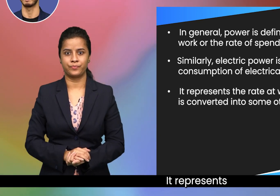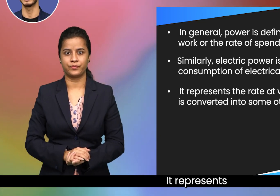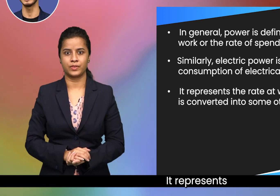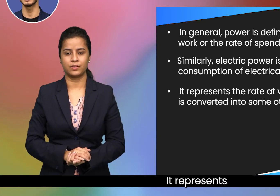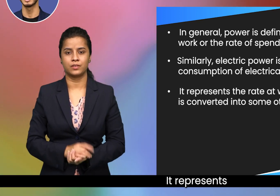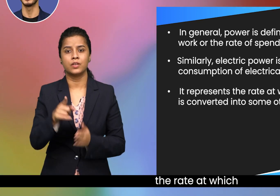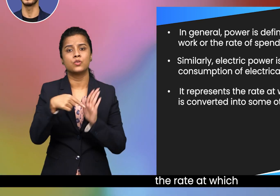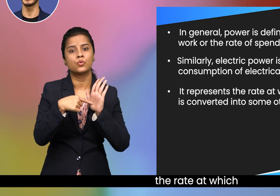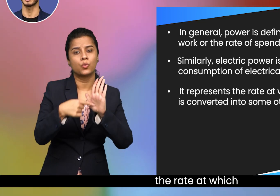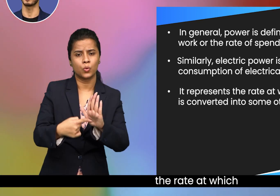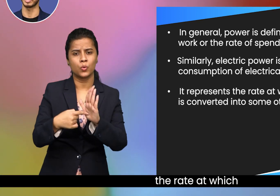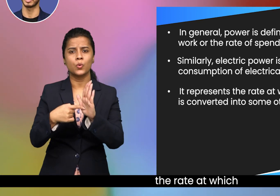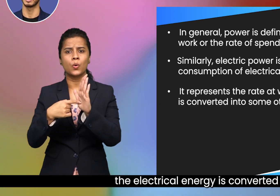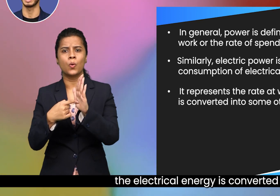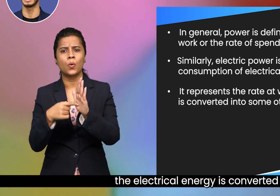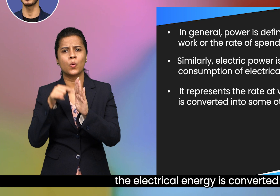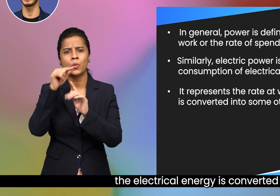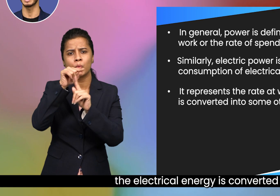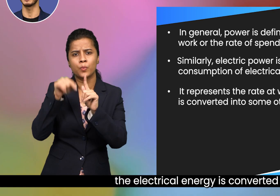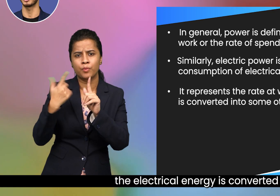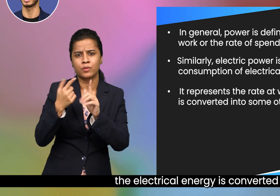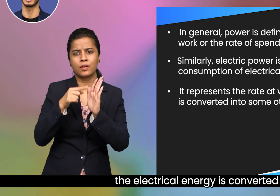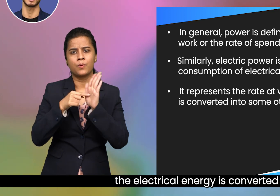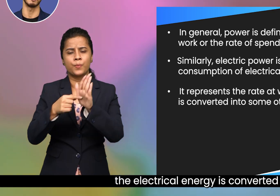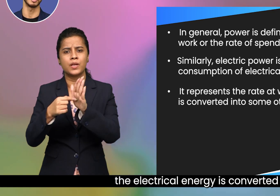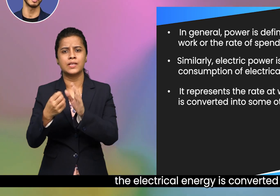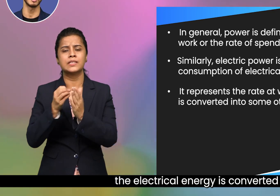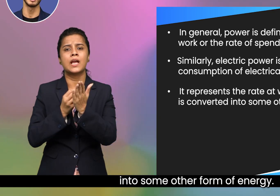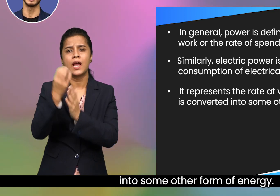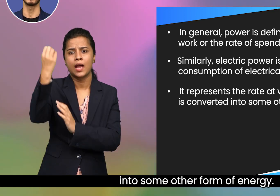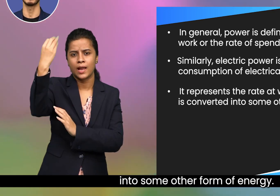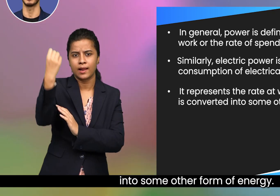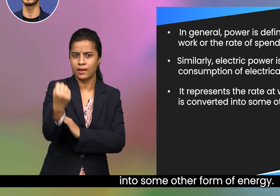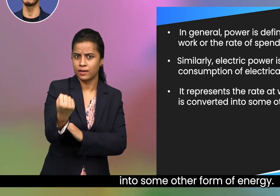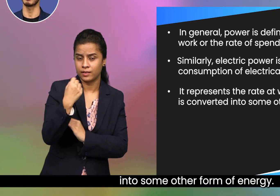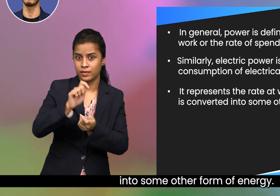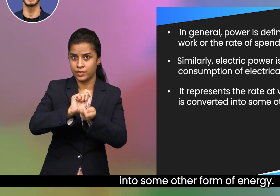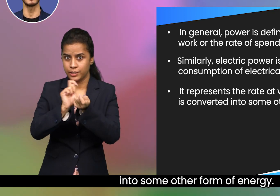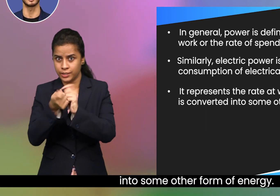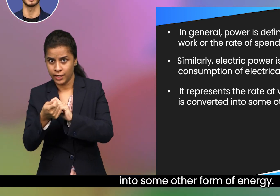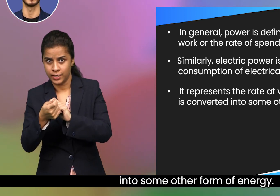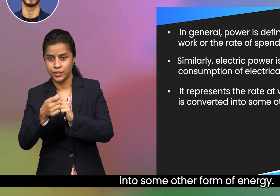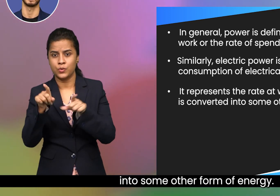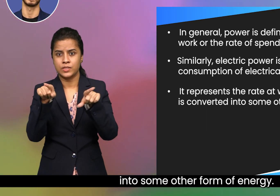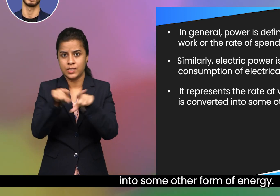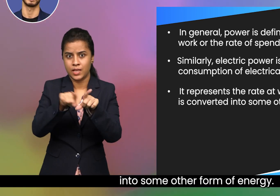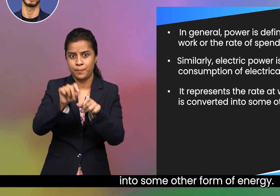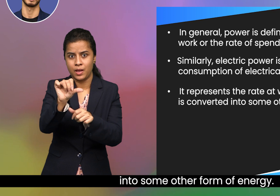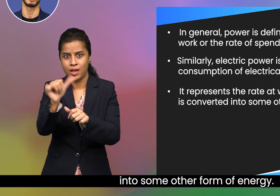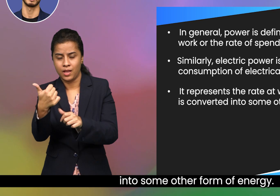It represents the rate at which the electrical energy is converted into some other form of energy.